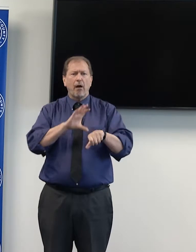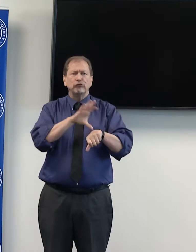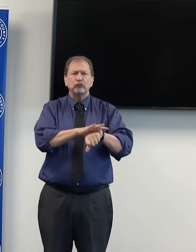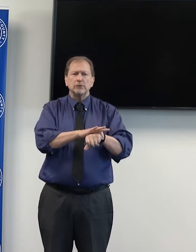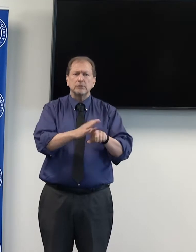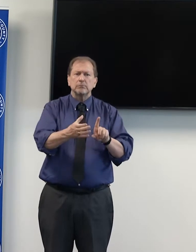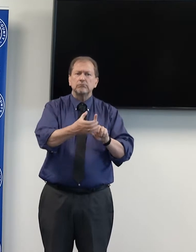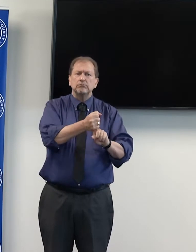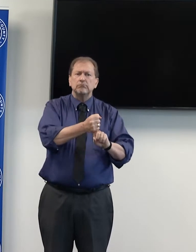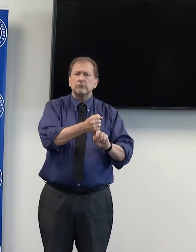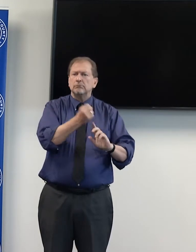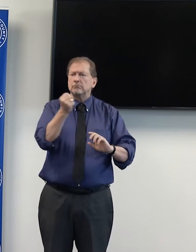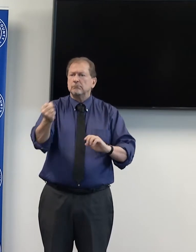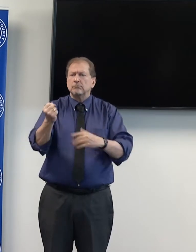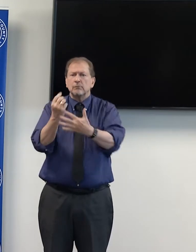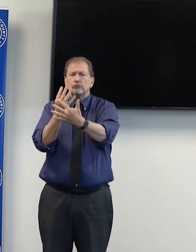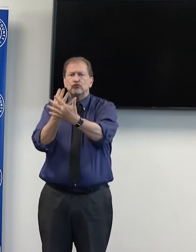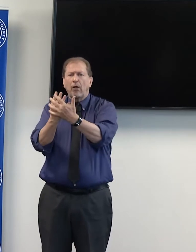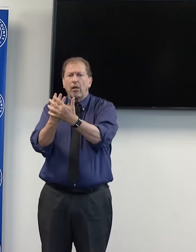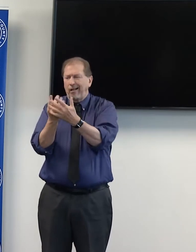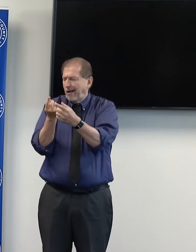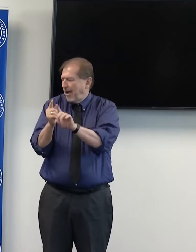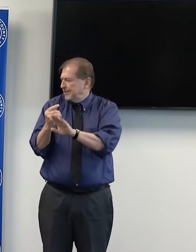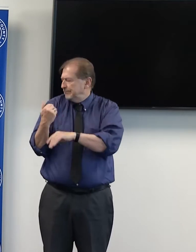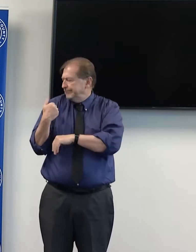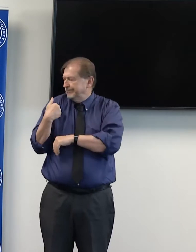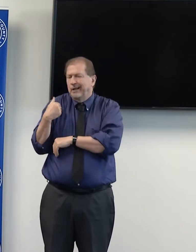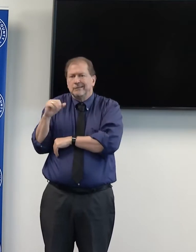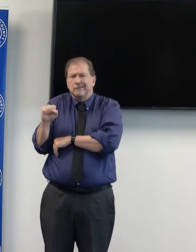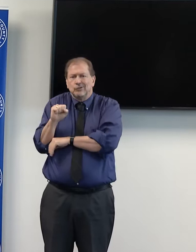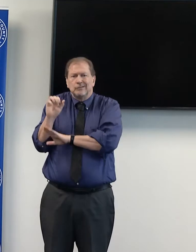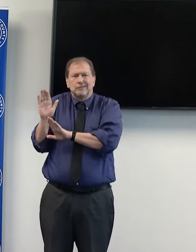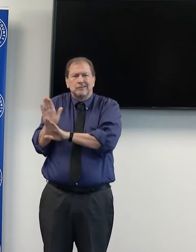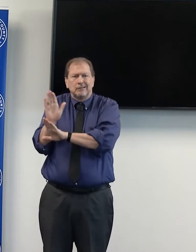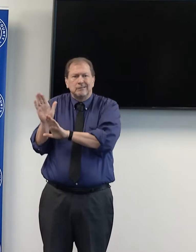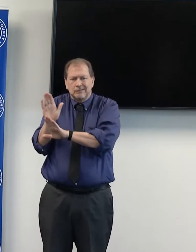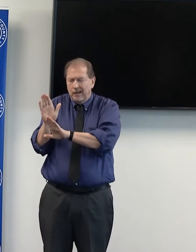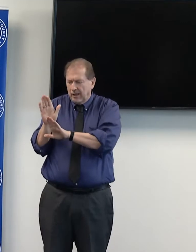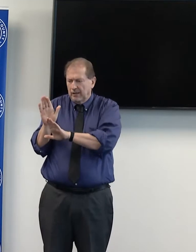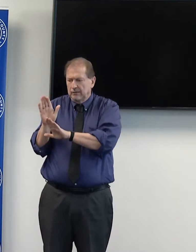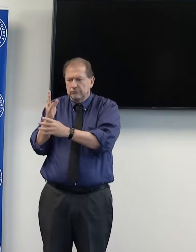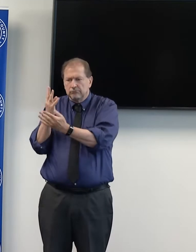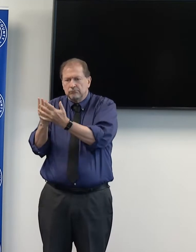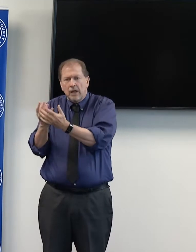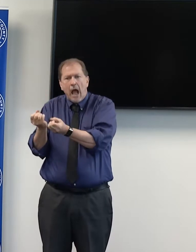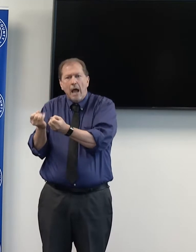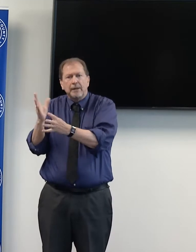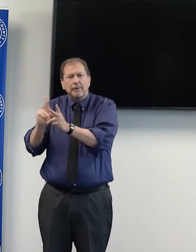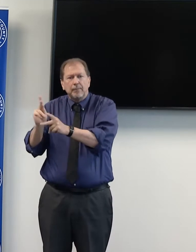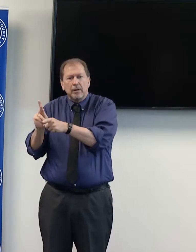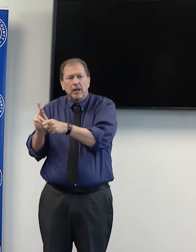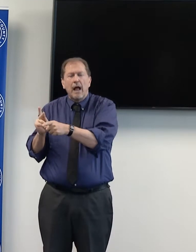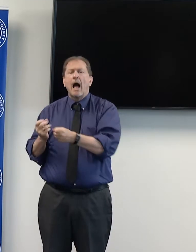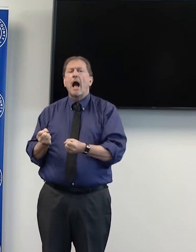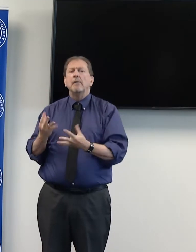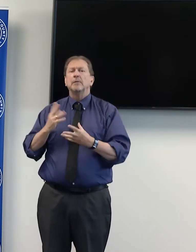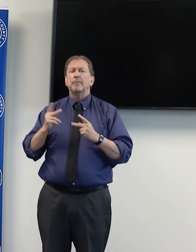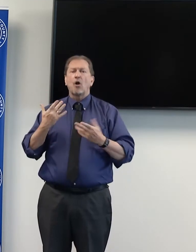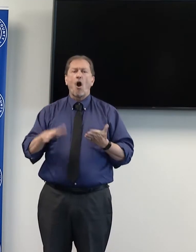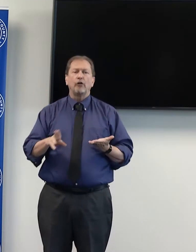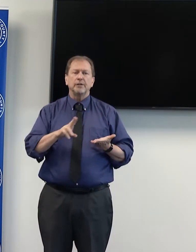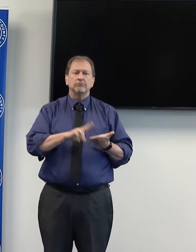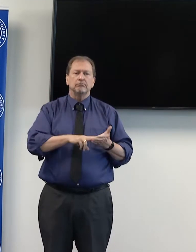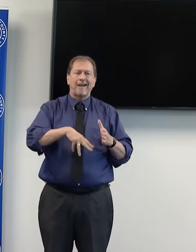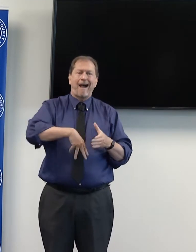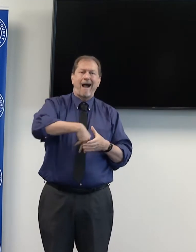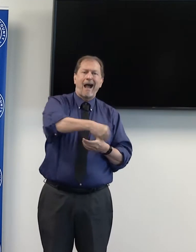jail in relation to arrests from this weekend, and how many might have already been bonded out? All right, so the